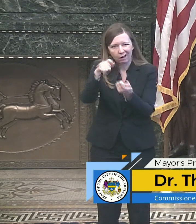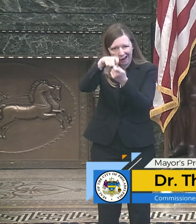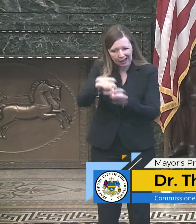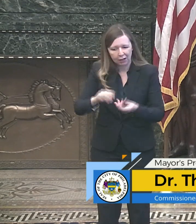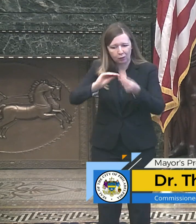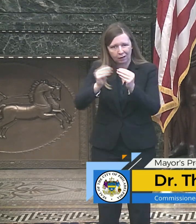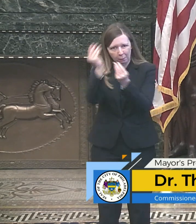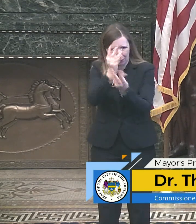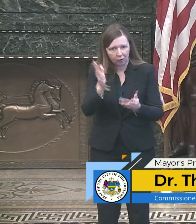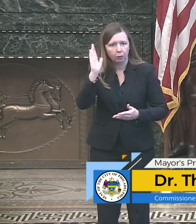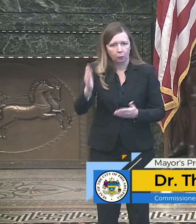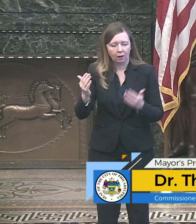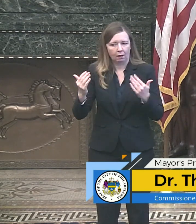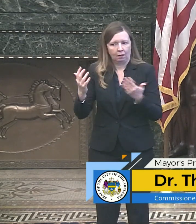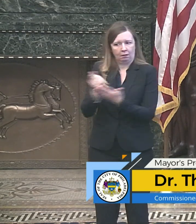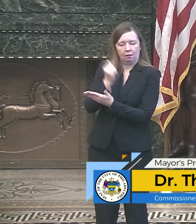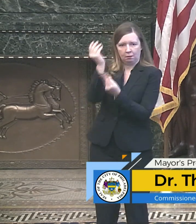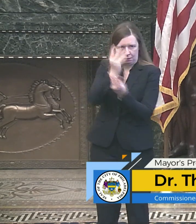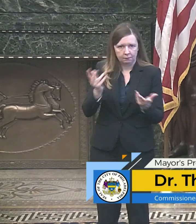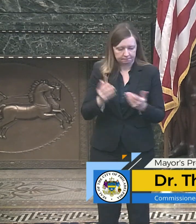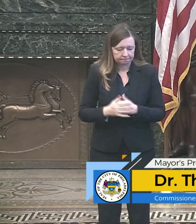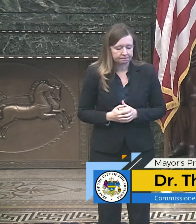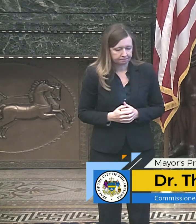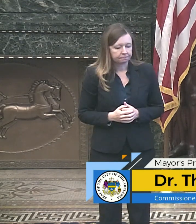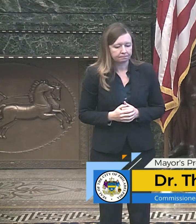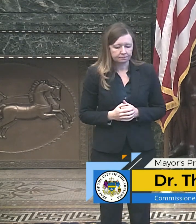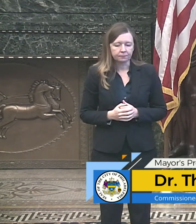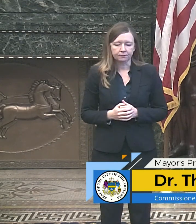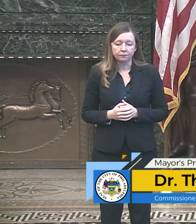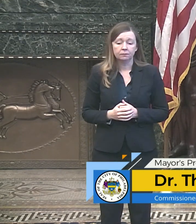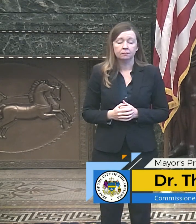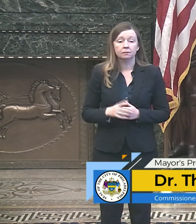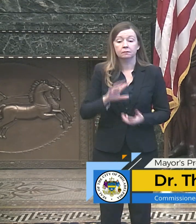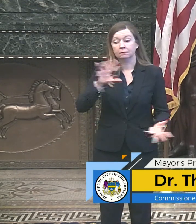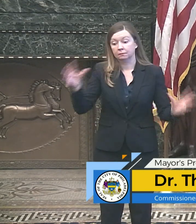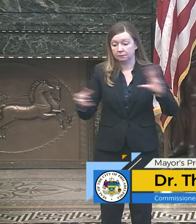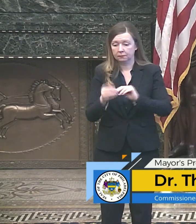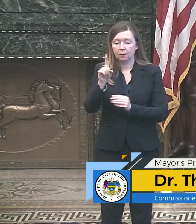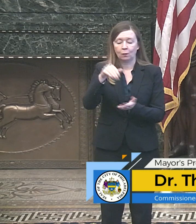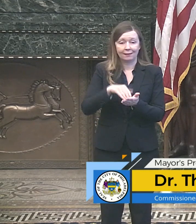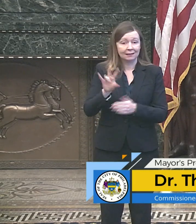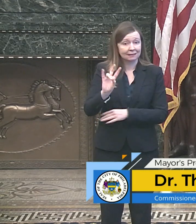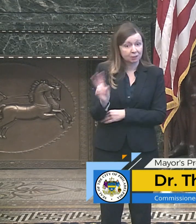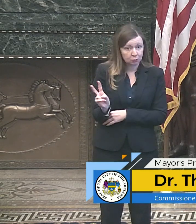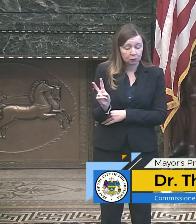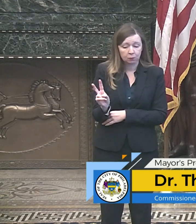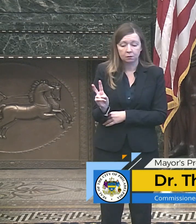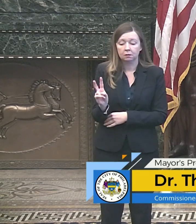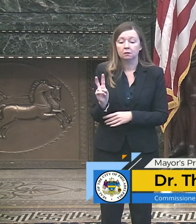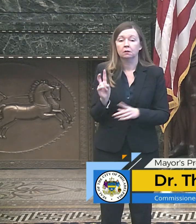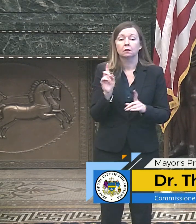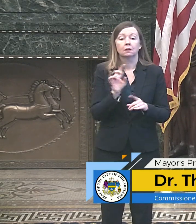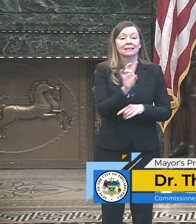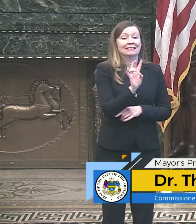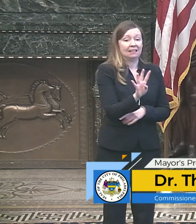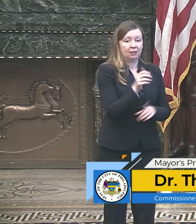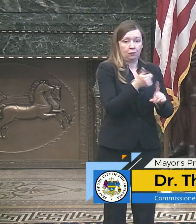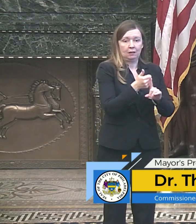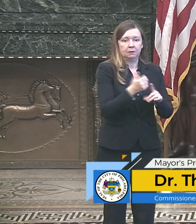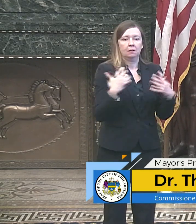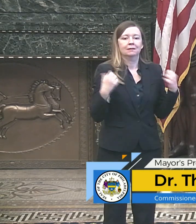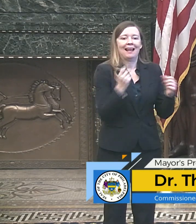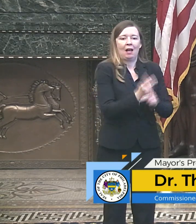of the total number of people who are hospitalized with this infection. Of the 1,072, 74 were known to be healthcare